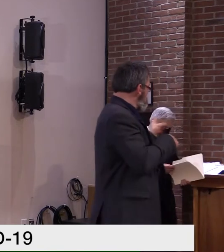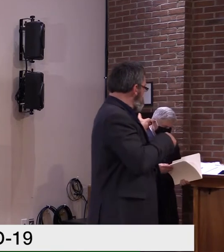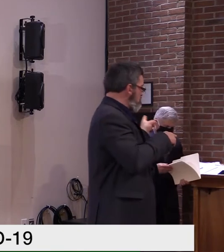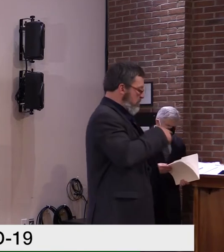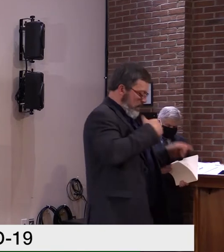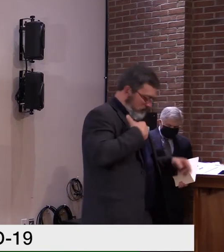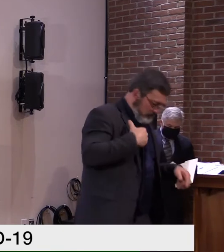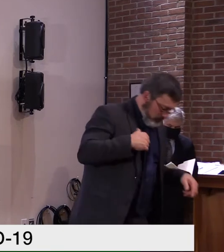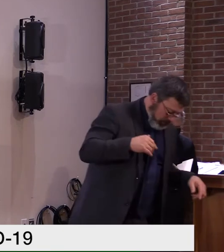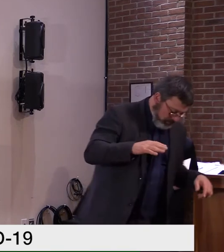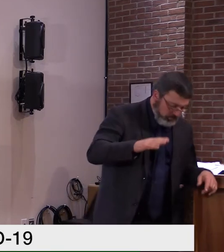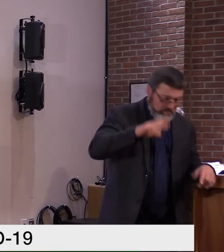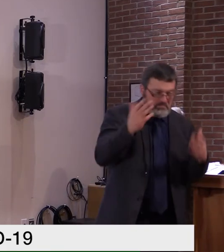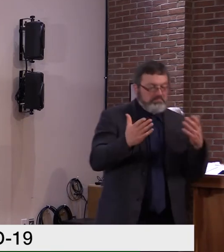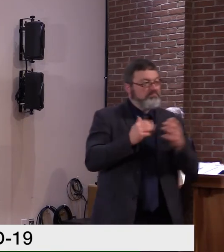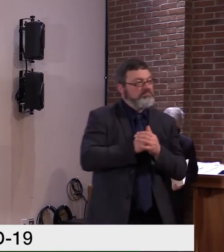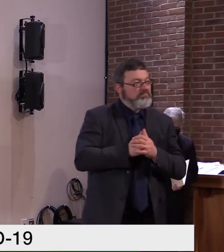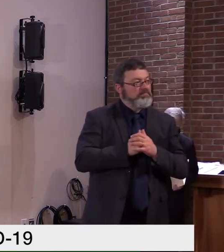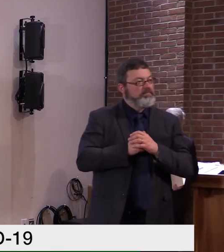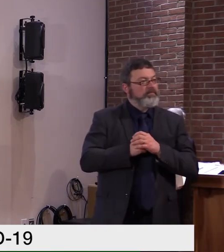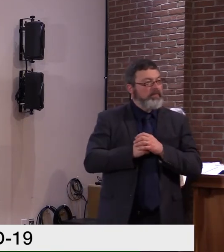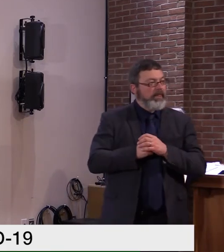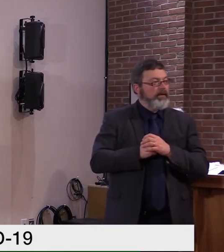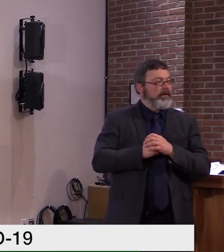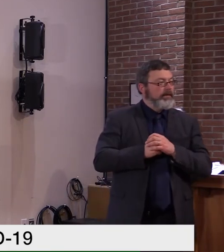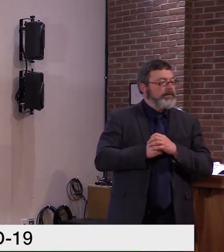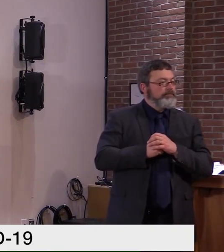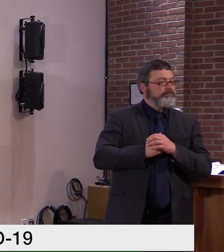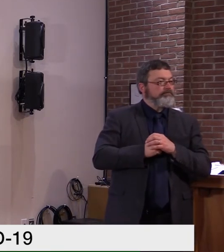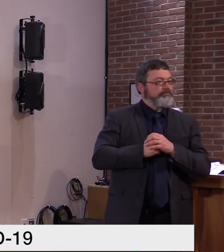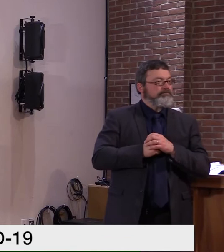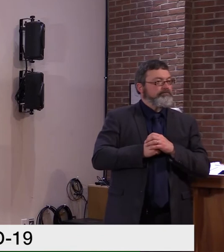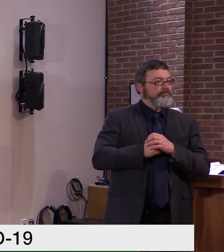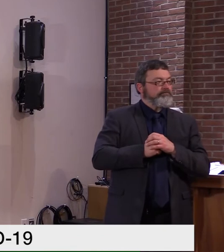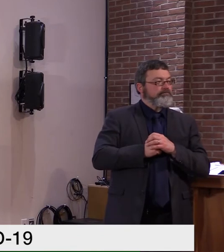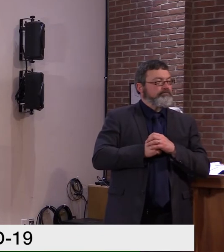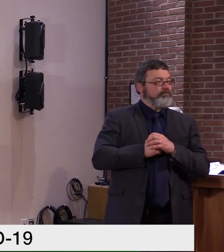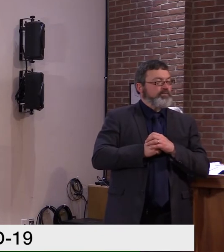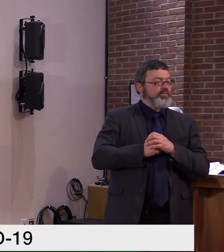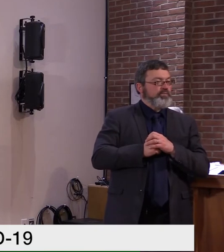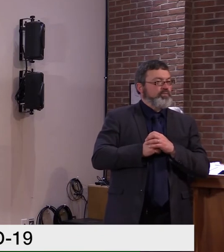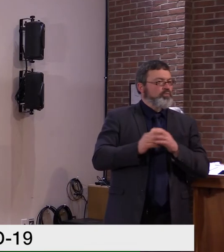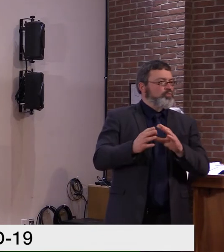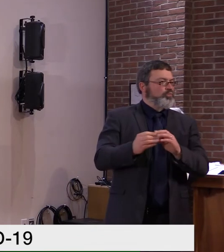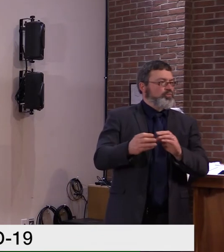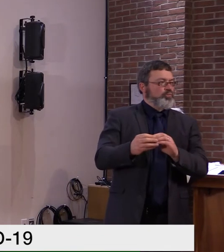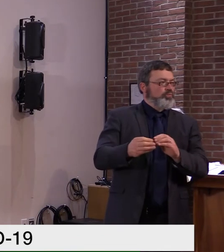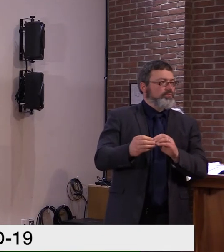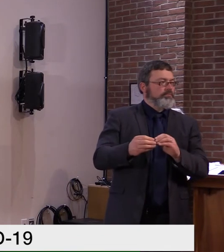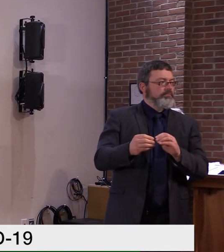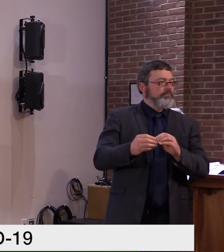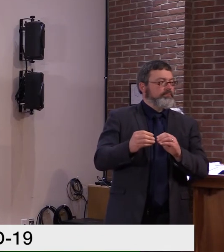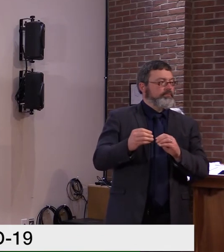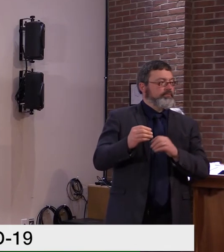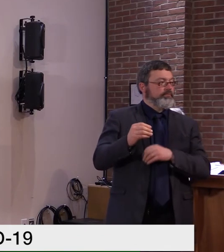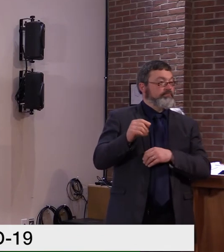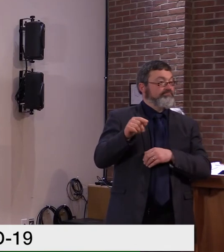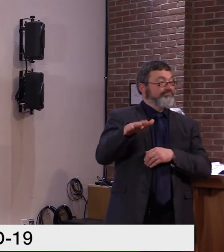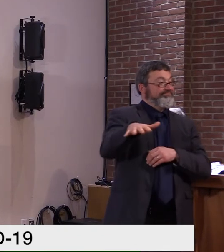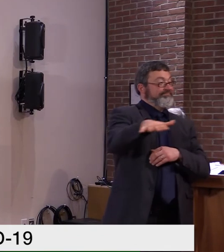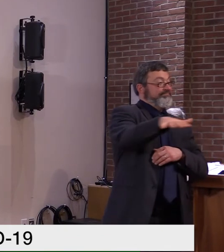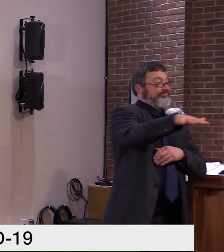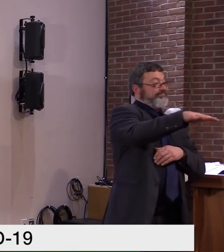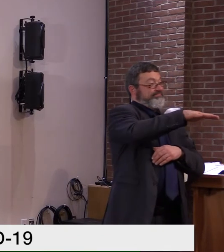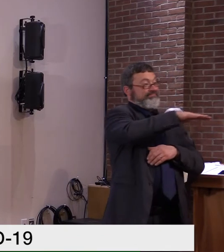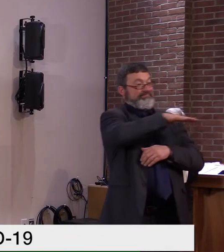of tests in Barry, many people have experienced some financial loss, whether it be the state with their testing materials,